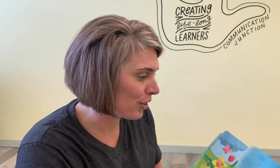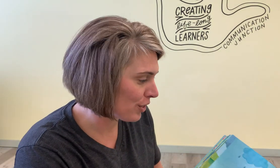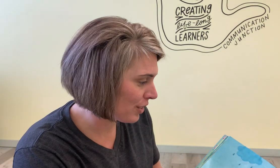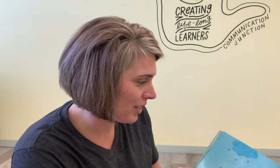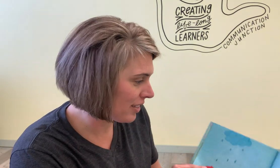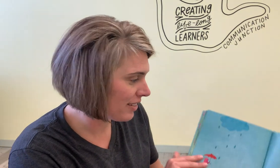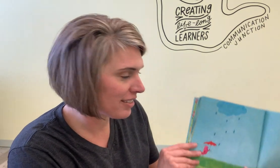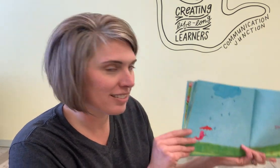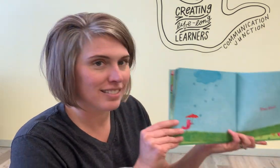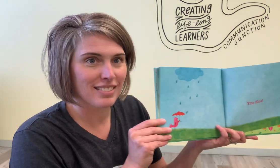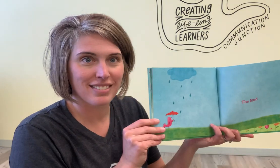showers.